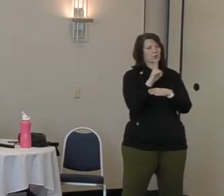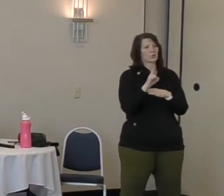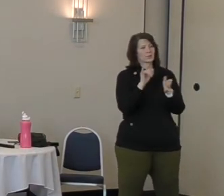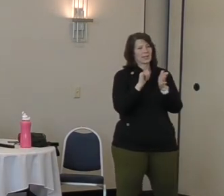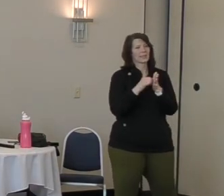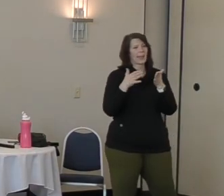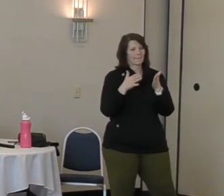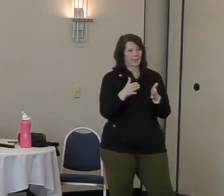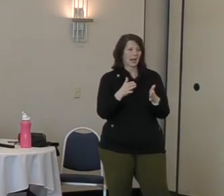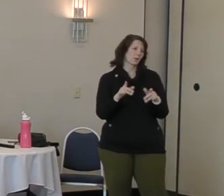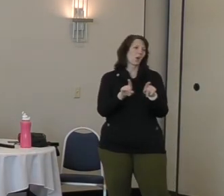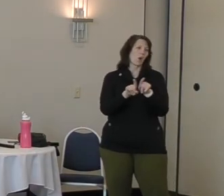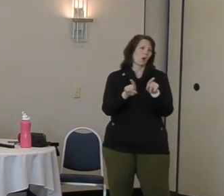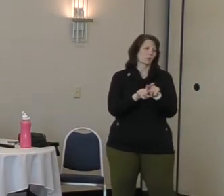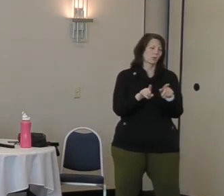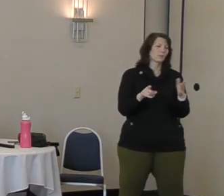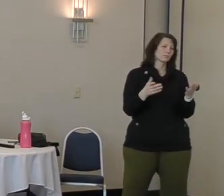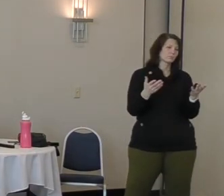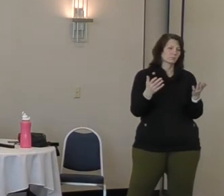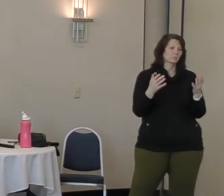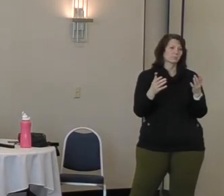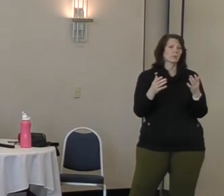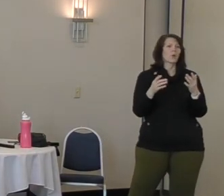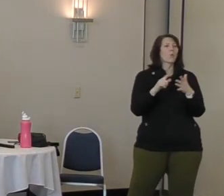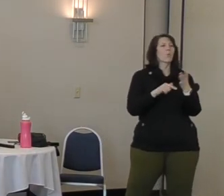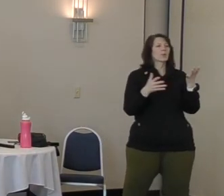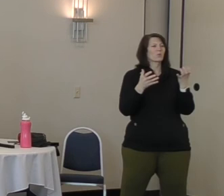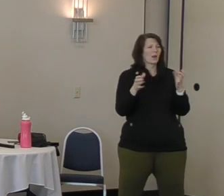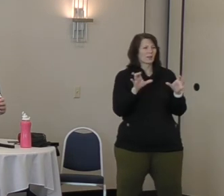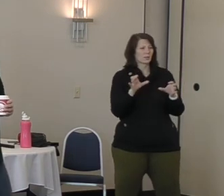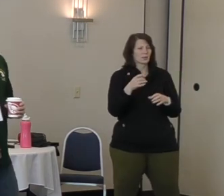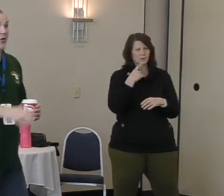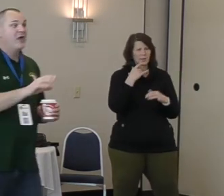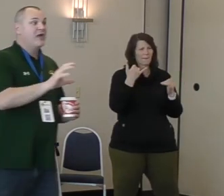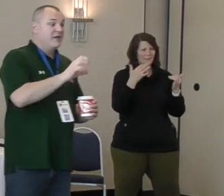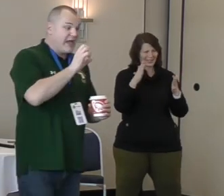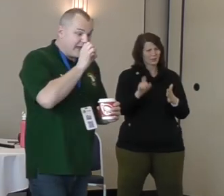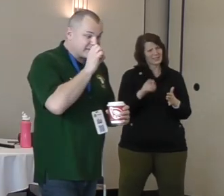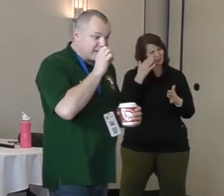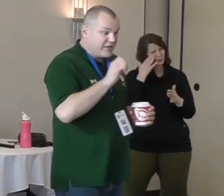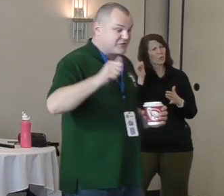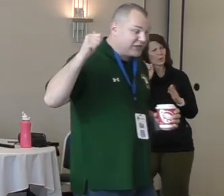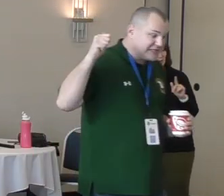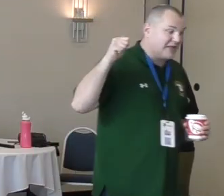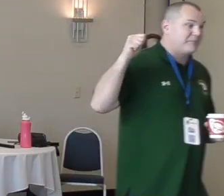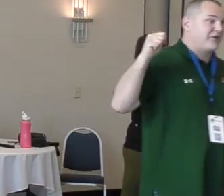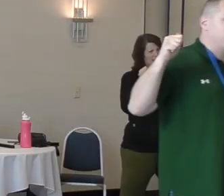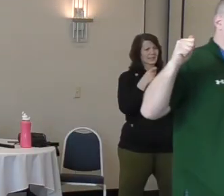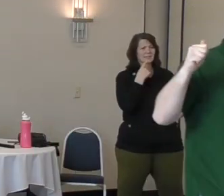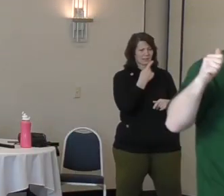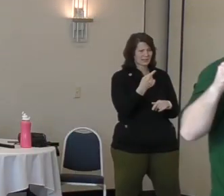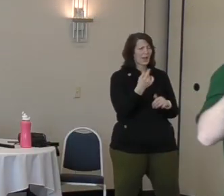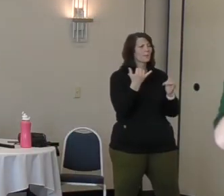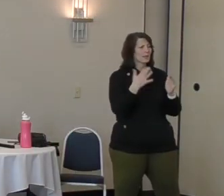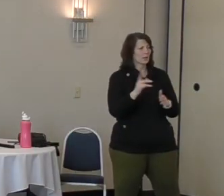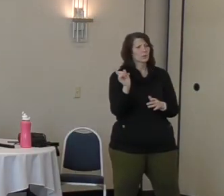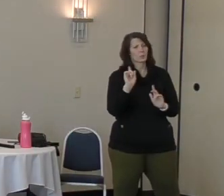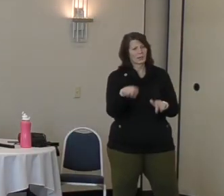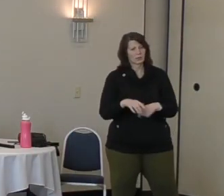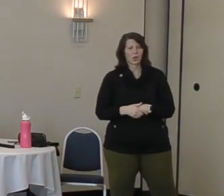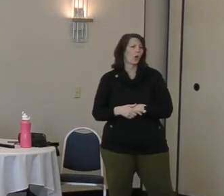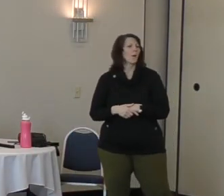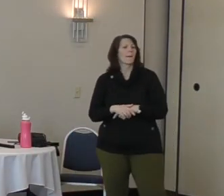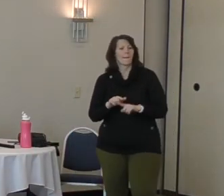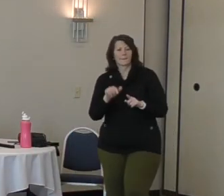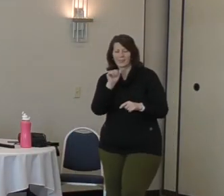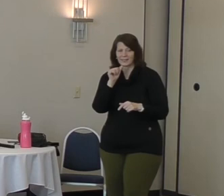that manner, which is ultimately what you want to do. And I know a lot of you said, well, players need to know where to go. Yes, you're still telling players where to go, but